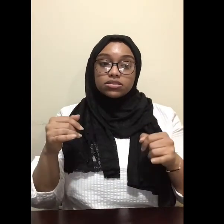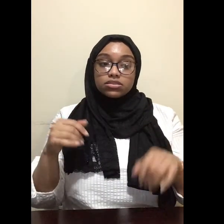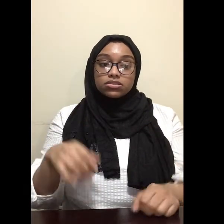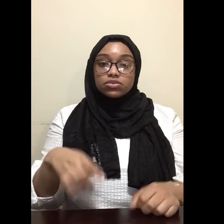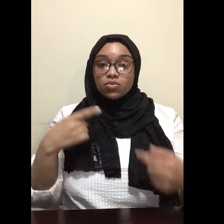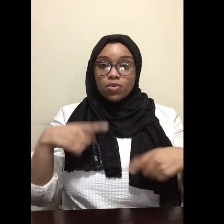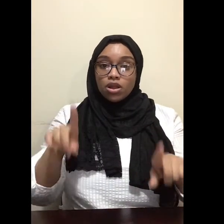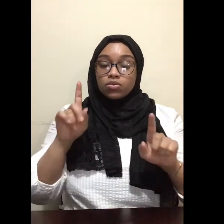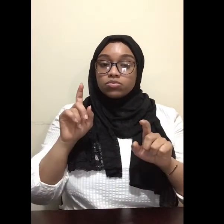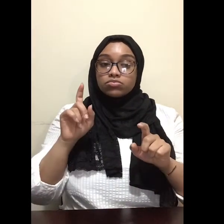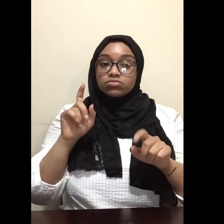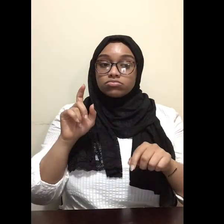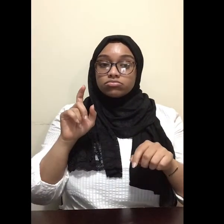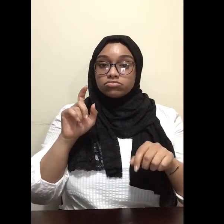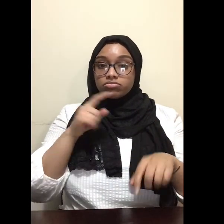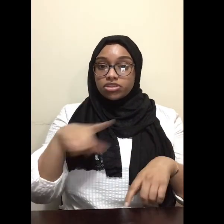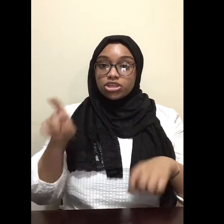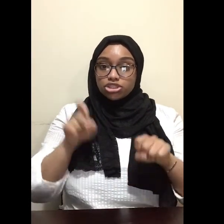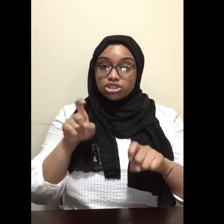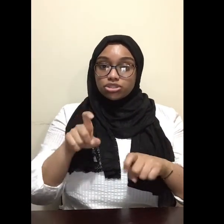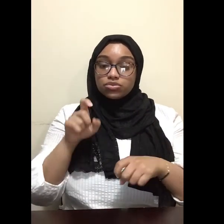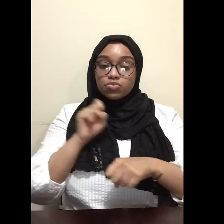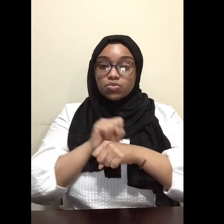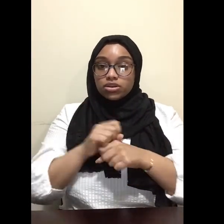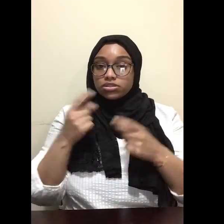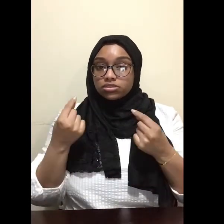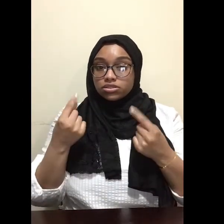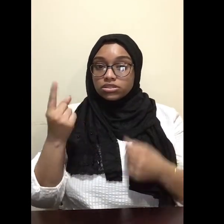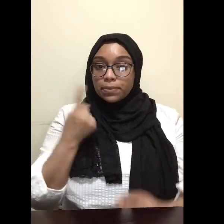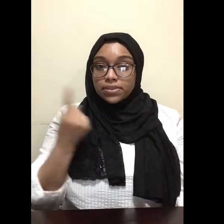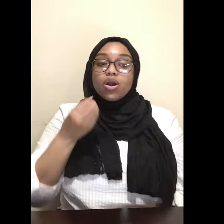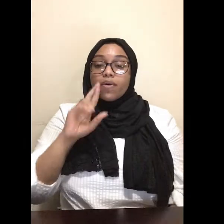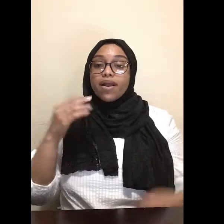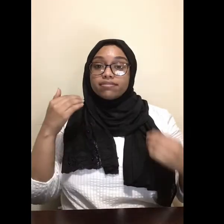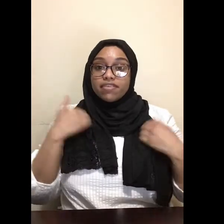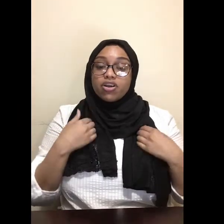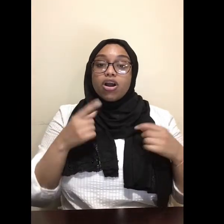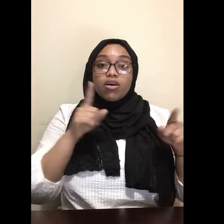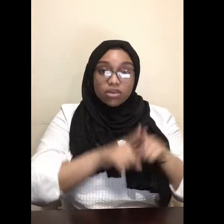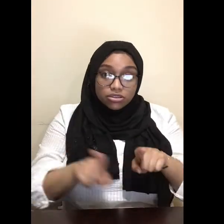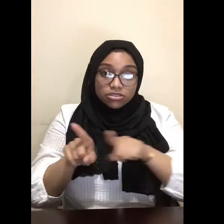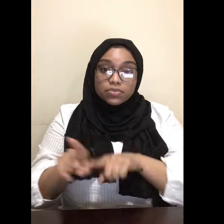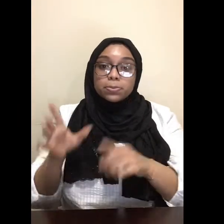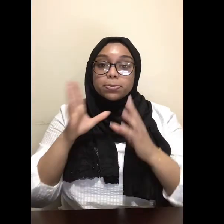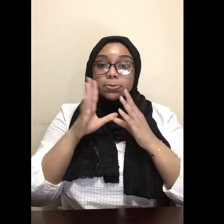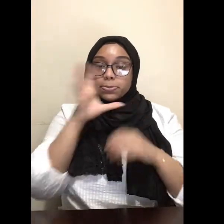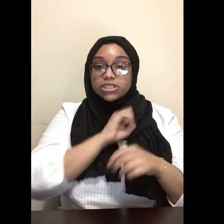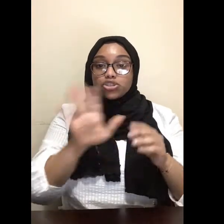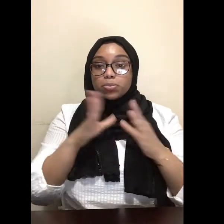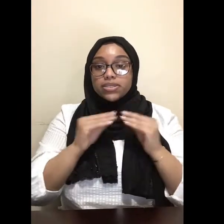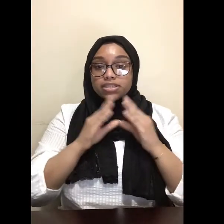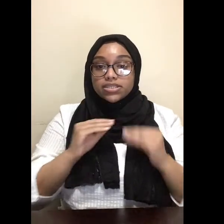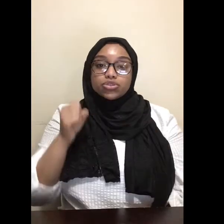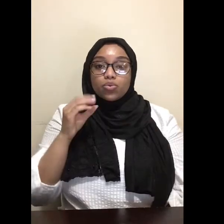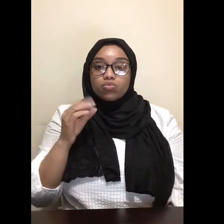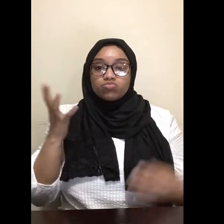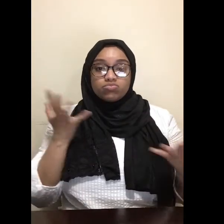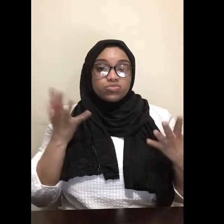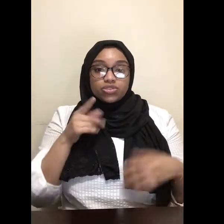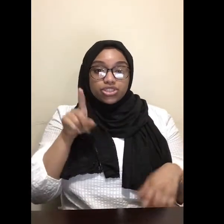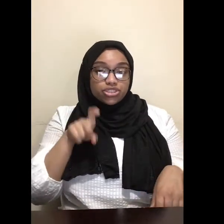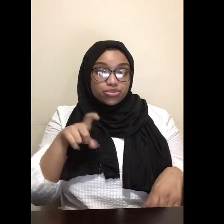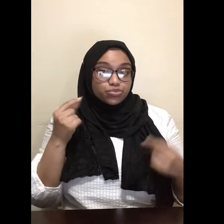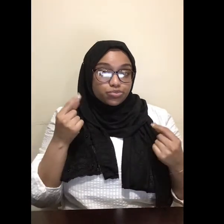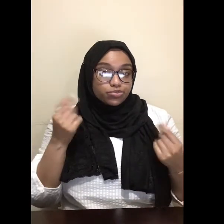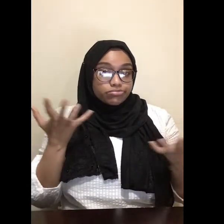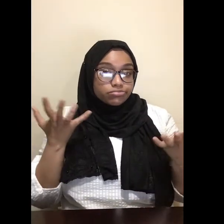situation. And this can happen. And there can be all kinds of ways to deal with it. Here's some examples. So first thing